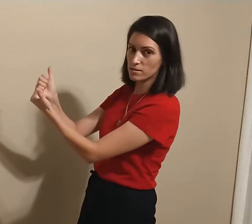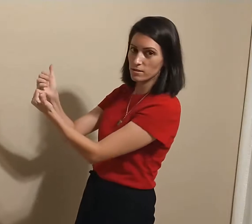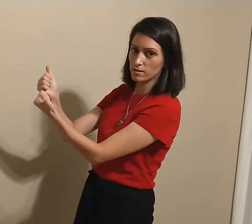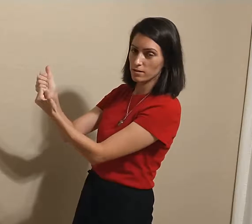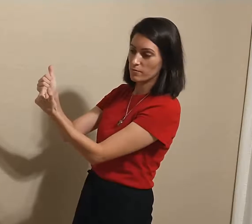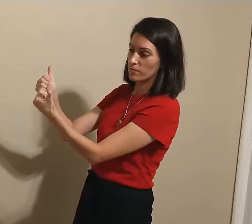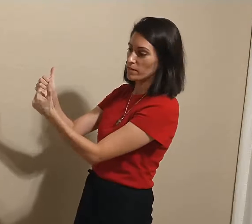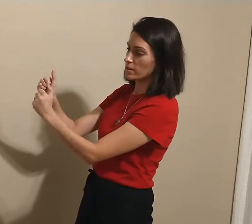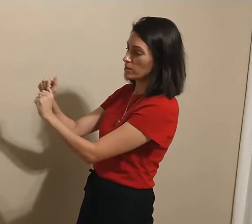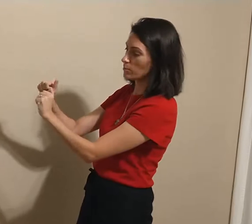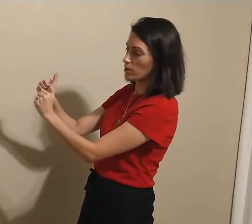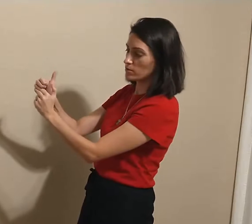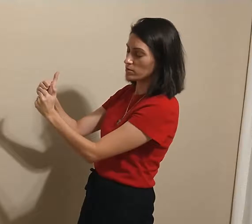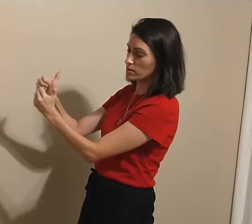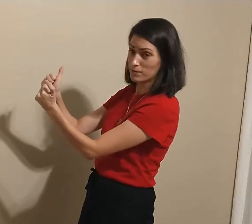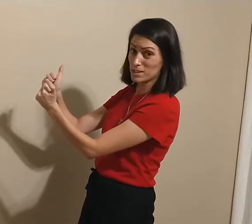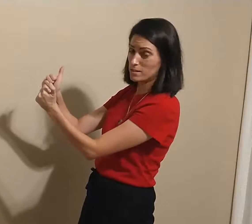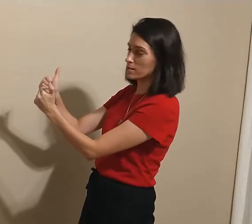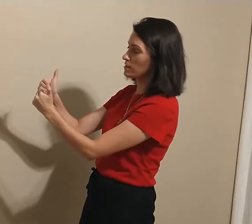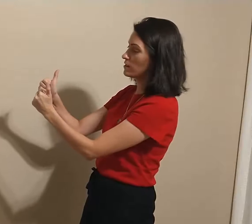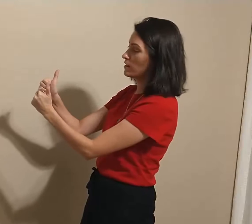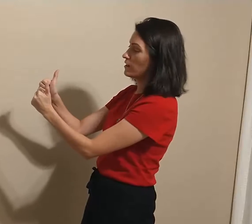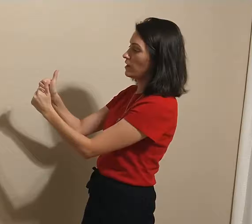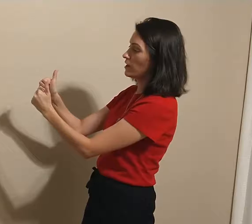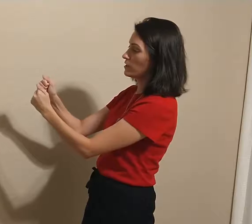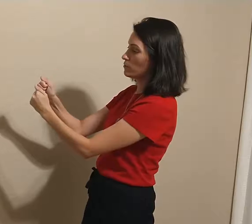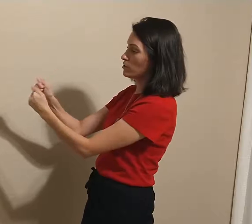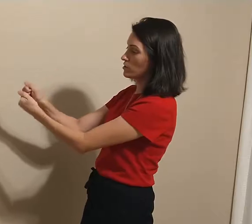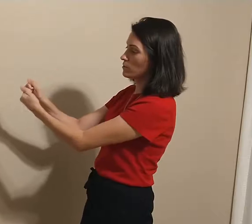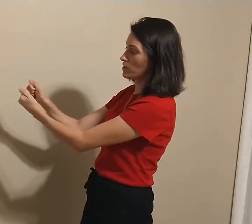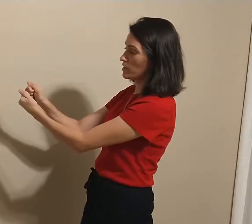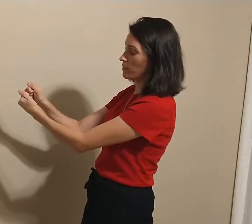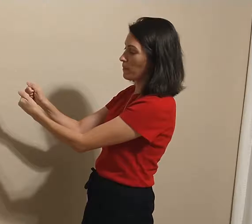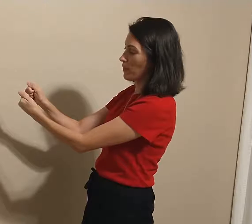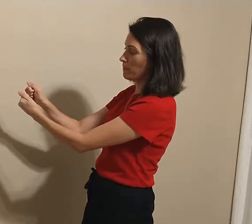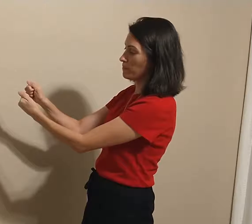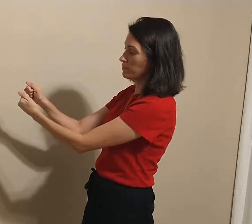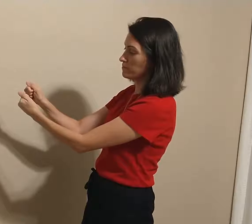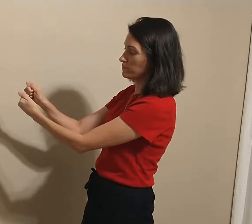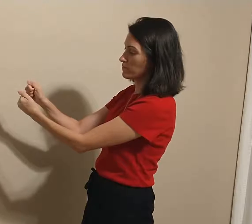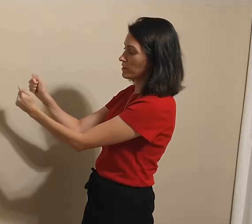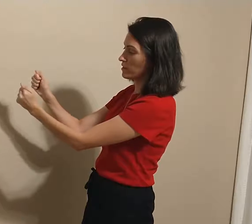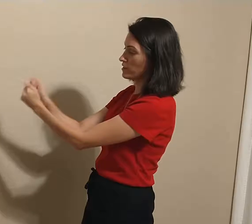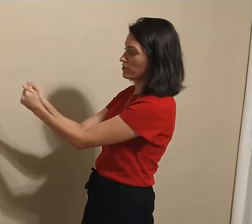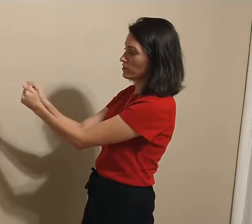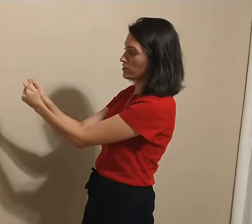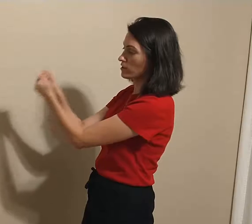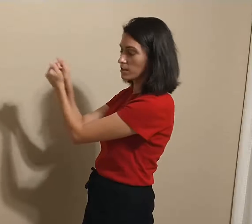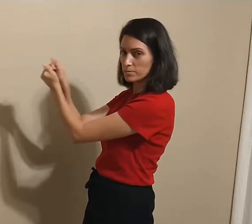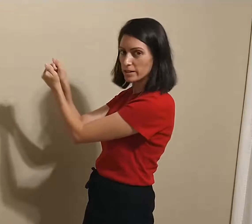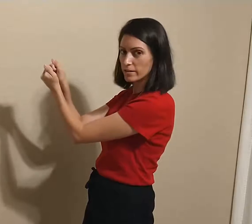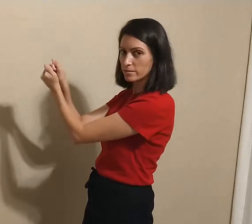fists into balls, into fists, and then put your thumbs on top. And then you're going to come together.